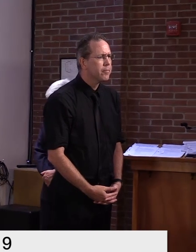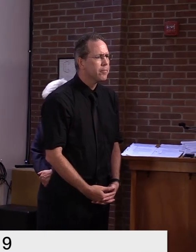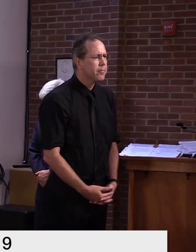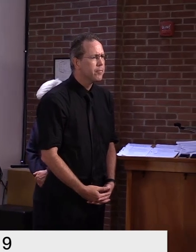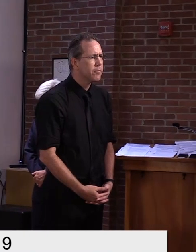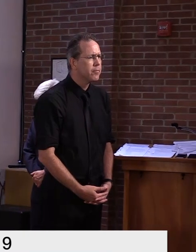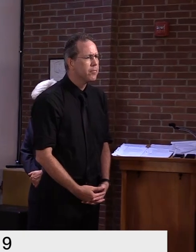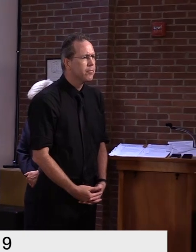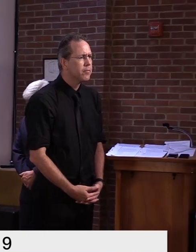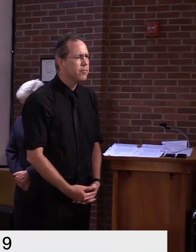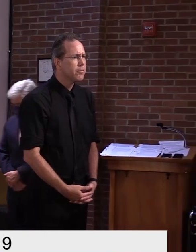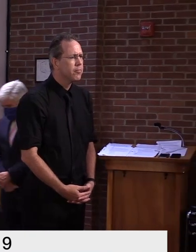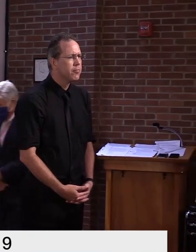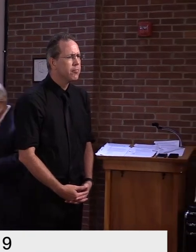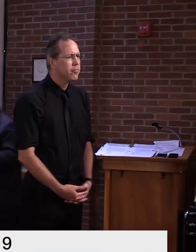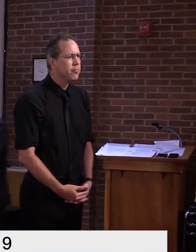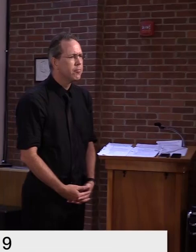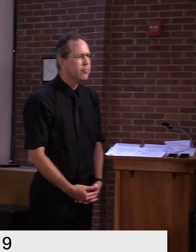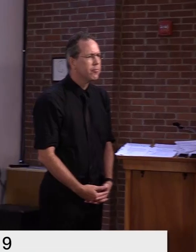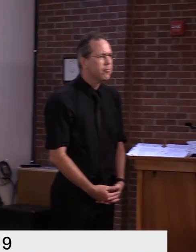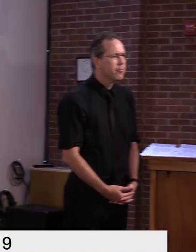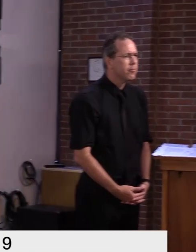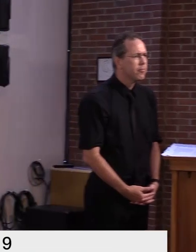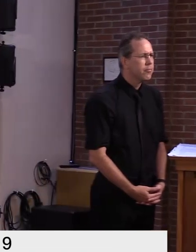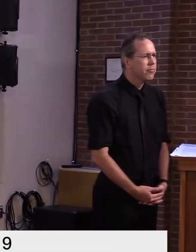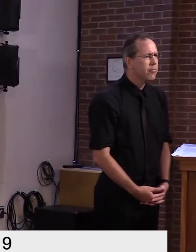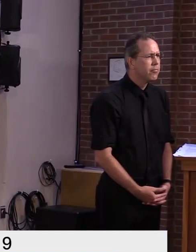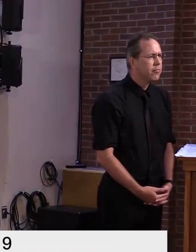and classes and grades?